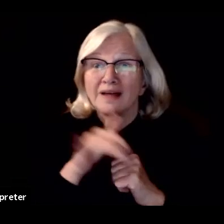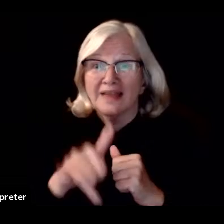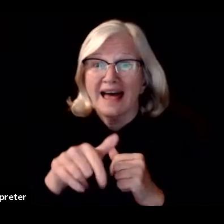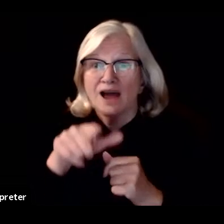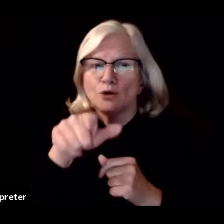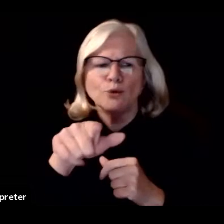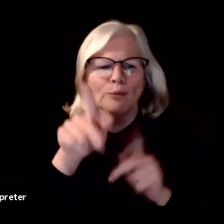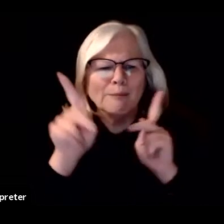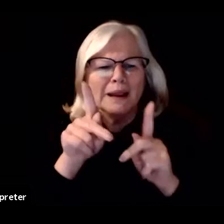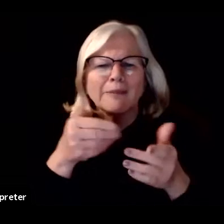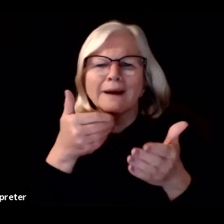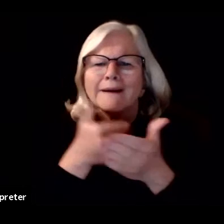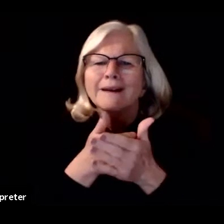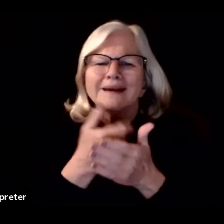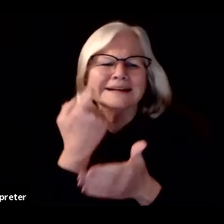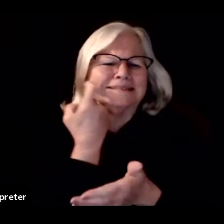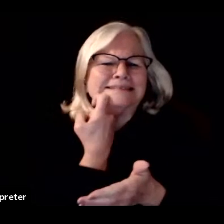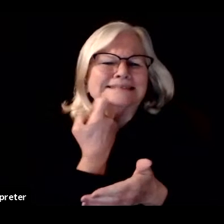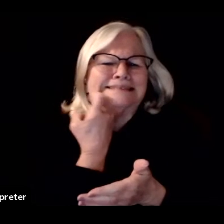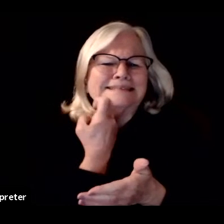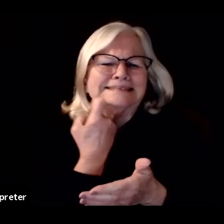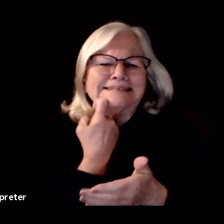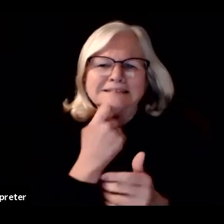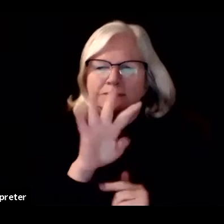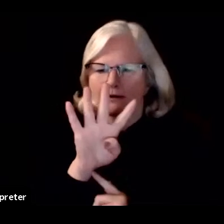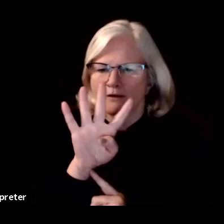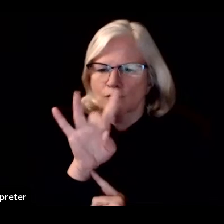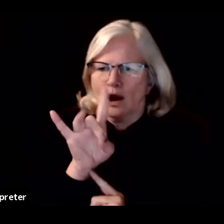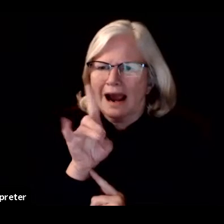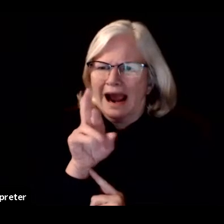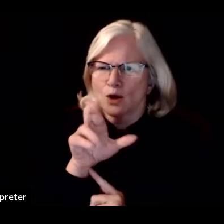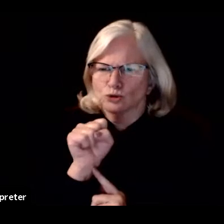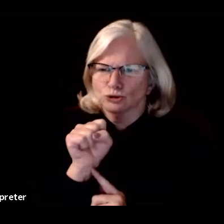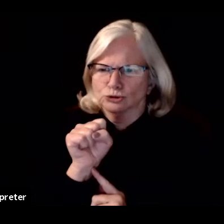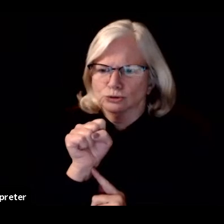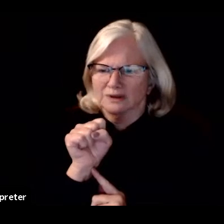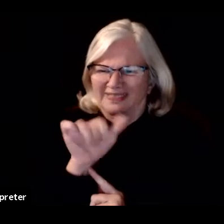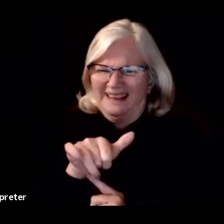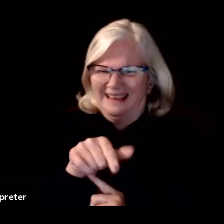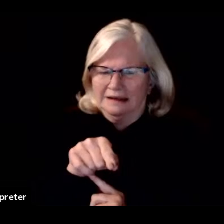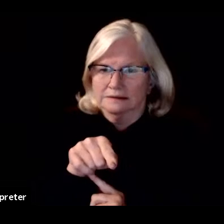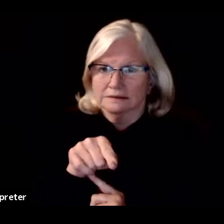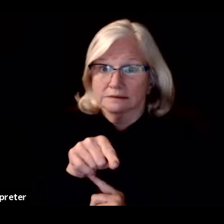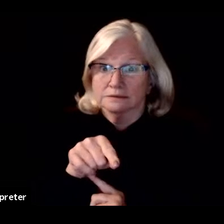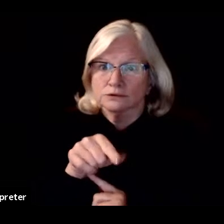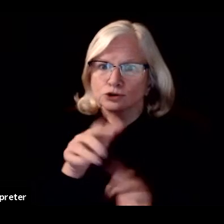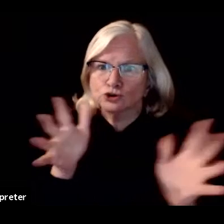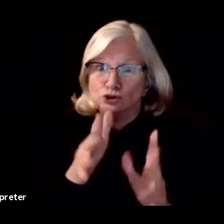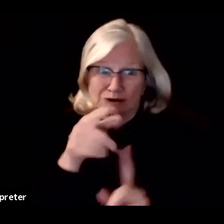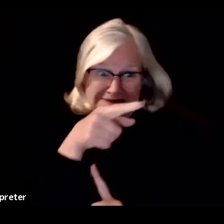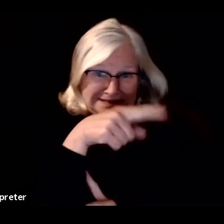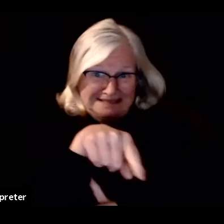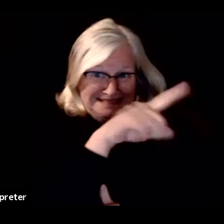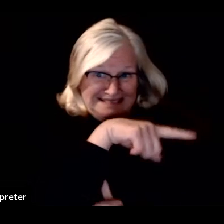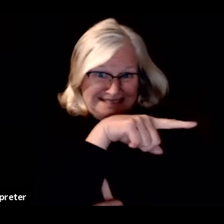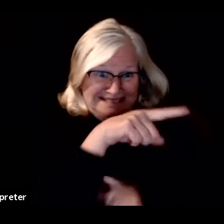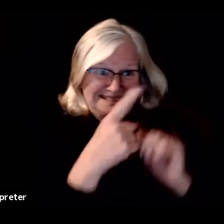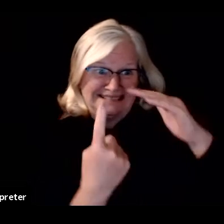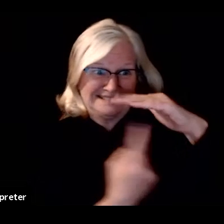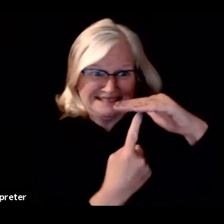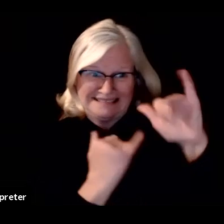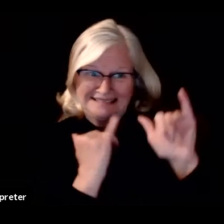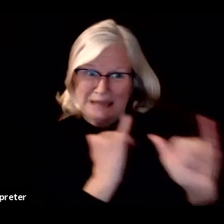should be quarantining themselves. And then you want to stay isolated from the time that your symptoms